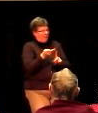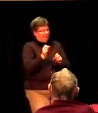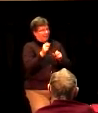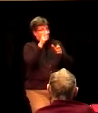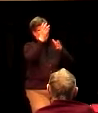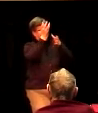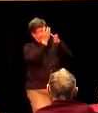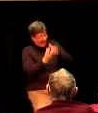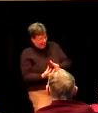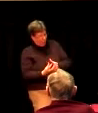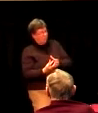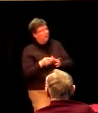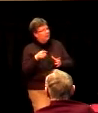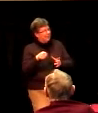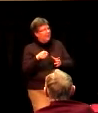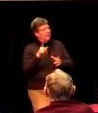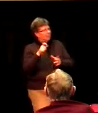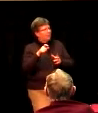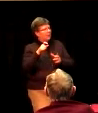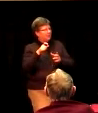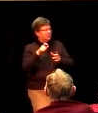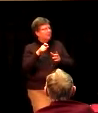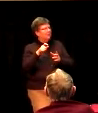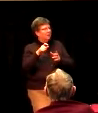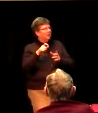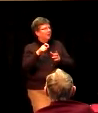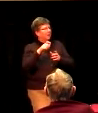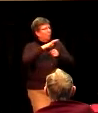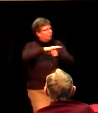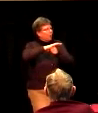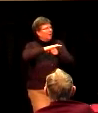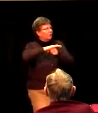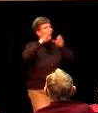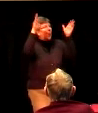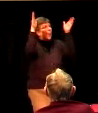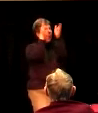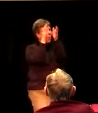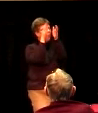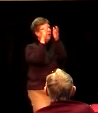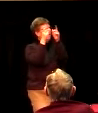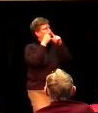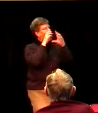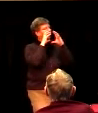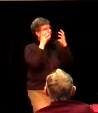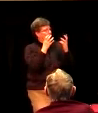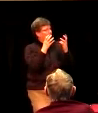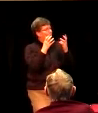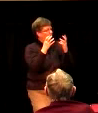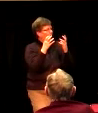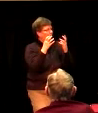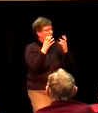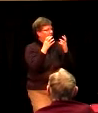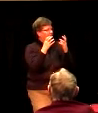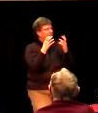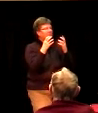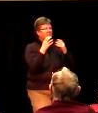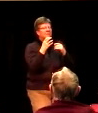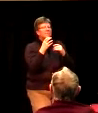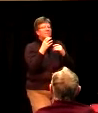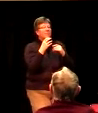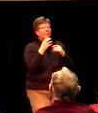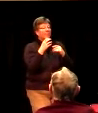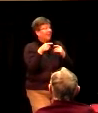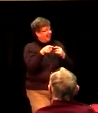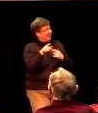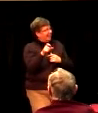was for him to release the valve to start letting pressure or air out of the balloon. I think it was actually a helium mixture. And